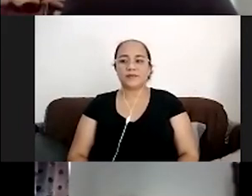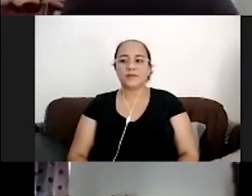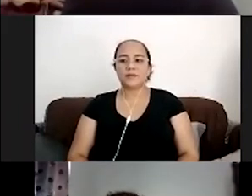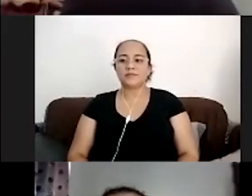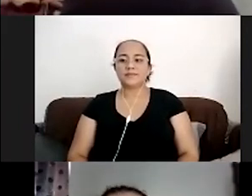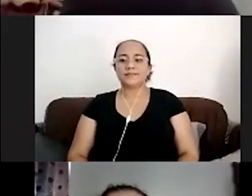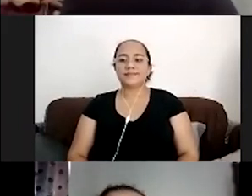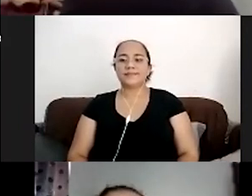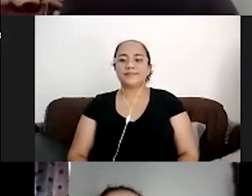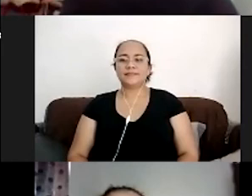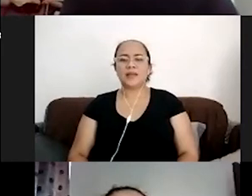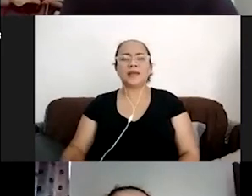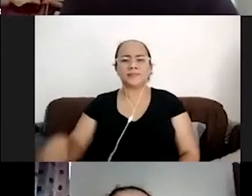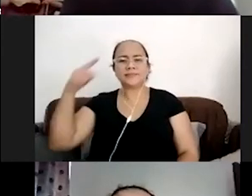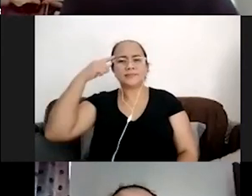I think that's it.